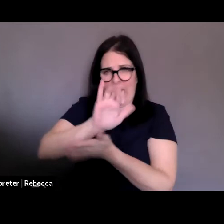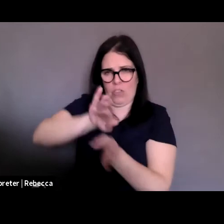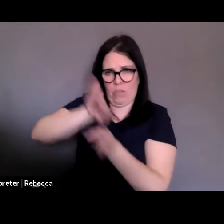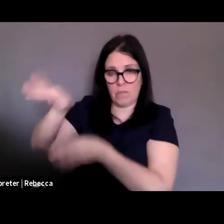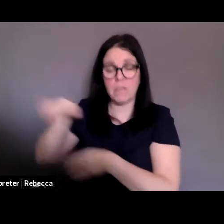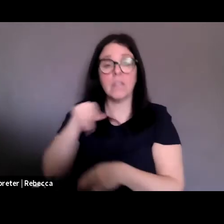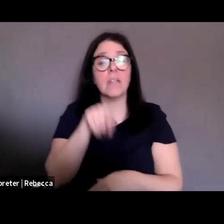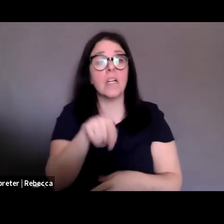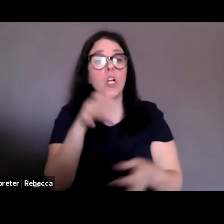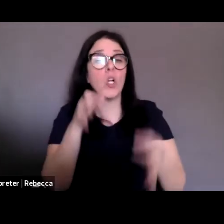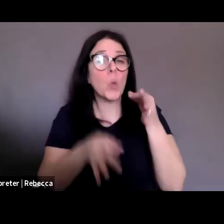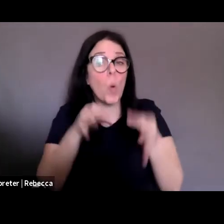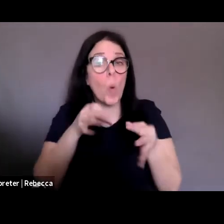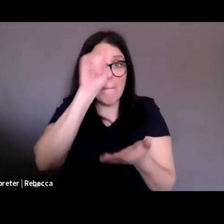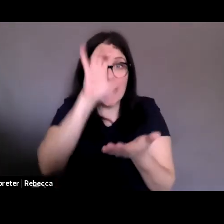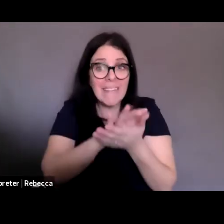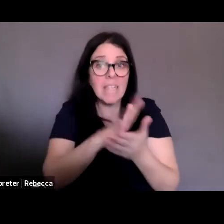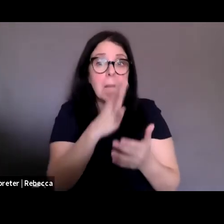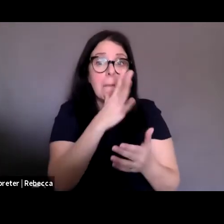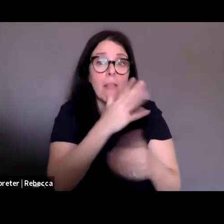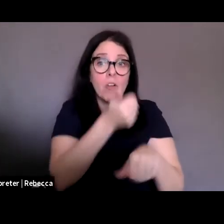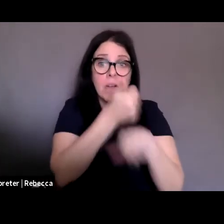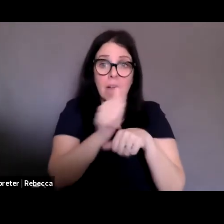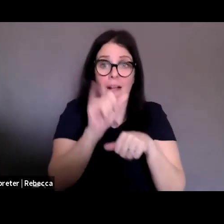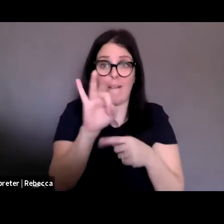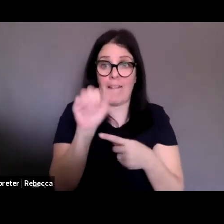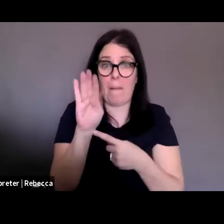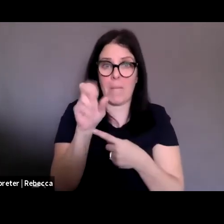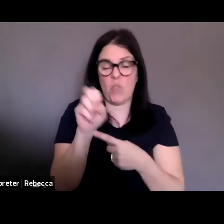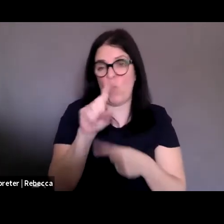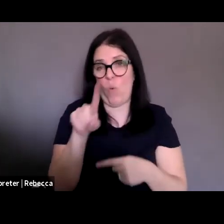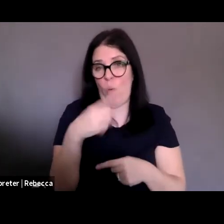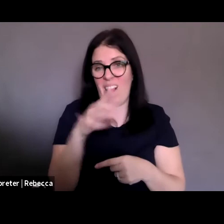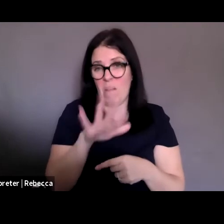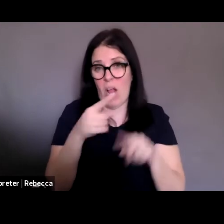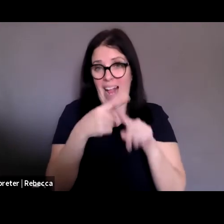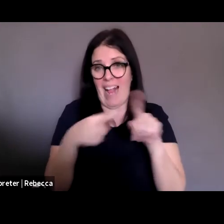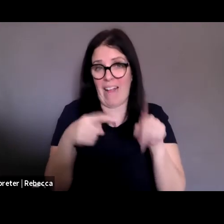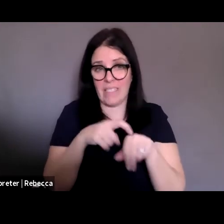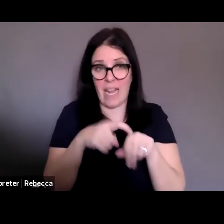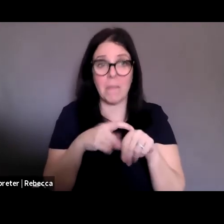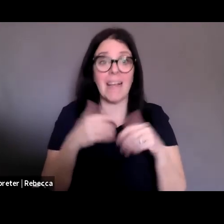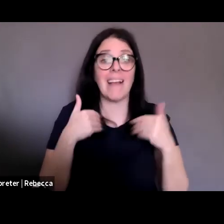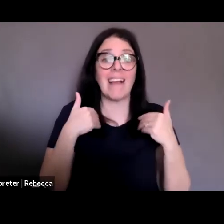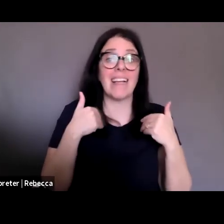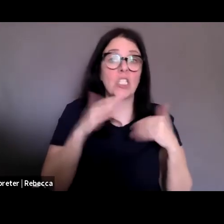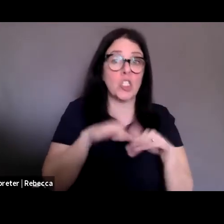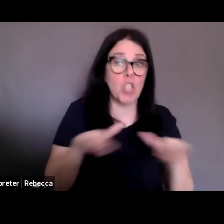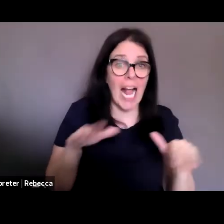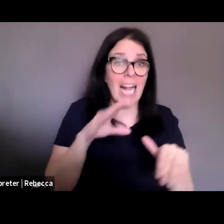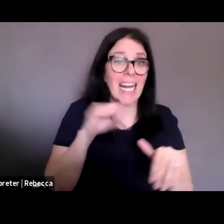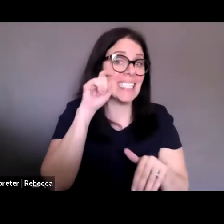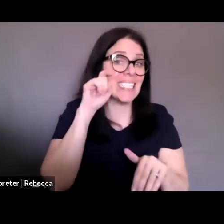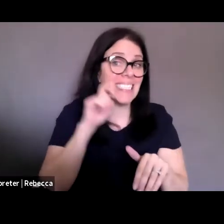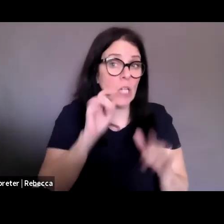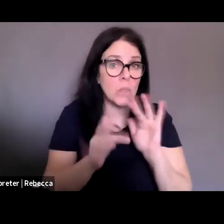violence allegations less than half the time. And as you can see, child and physical and sexual abuse, they accepted far, far less, very, very